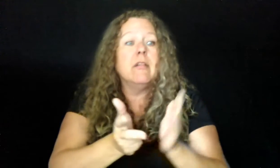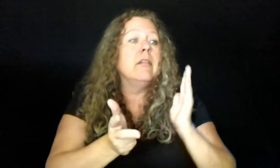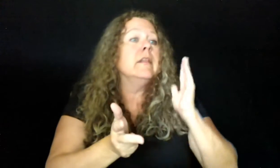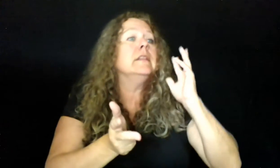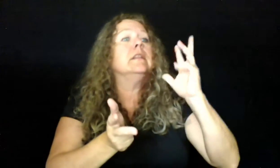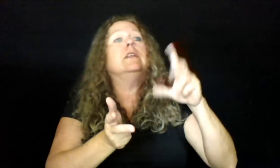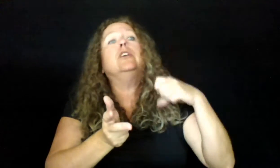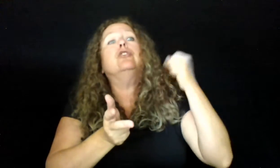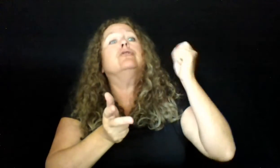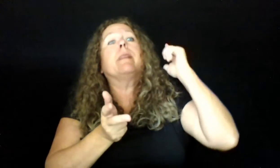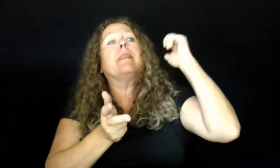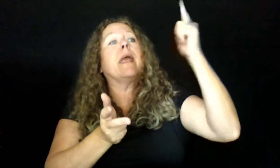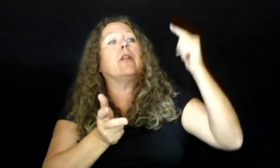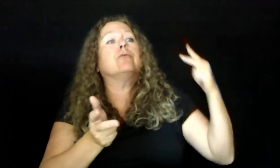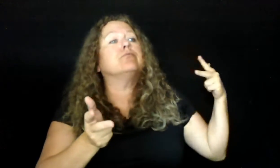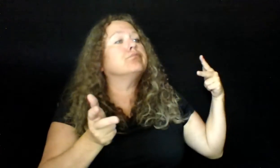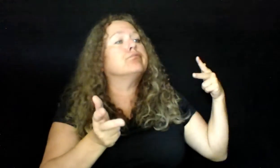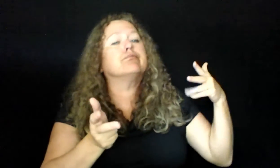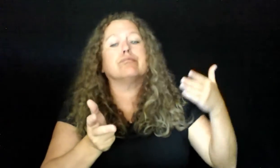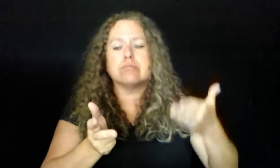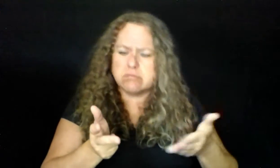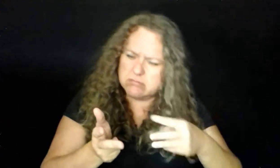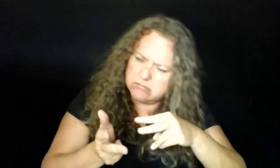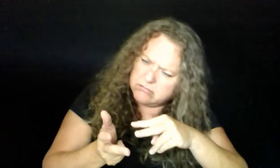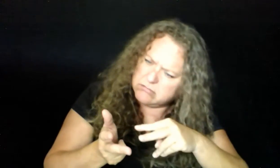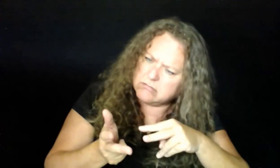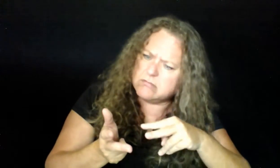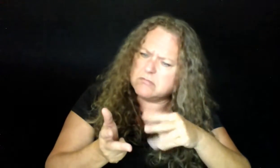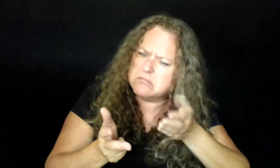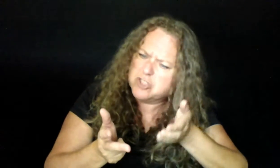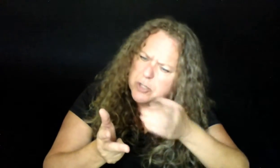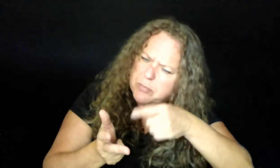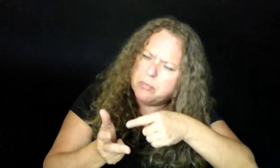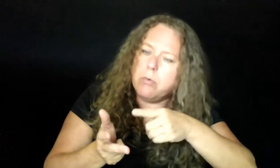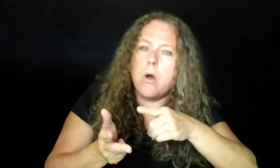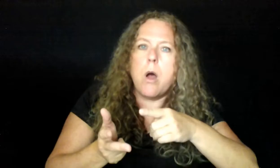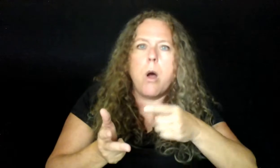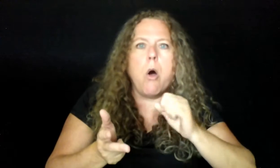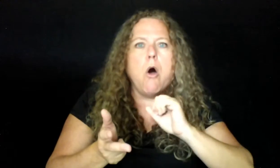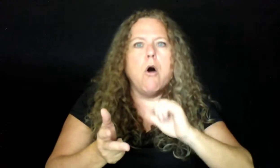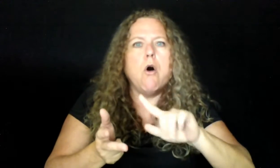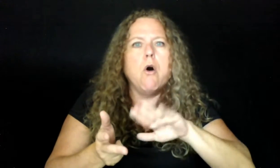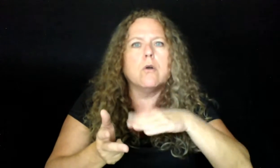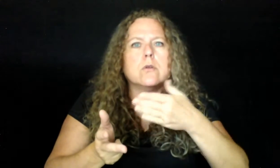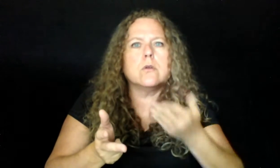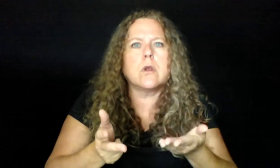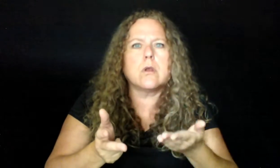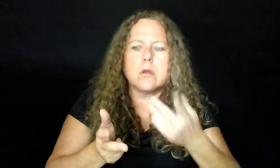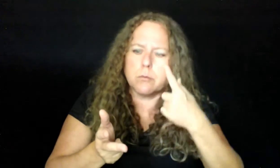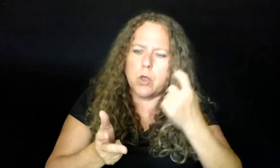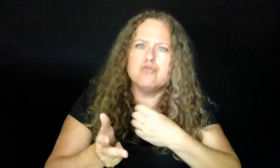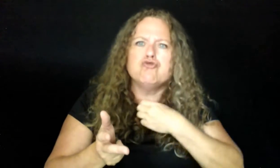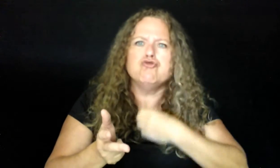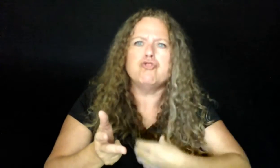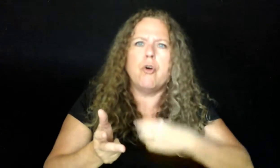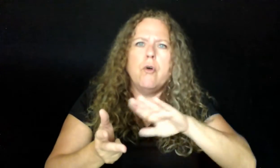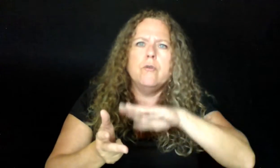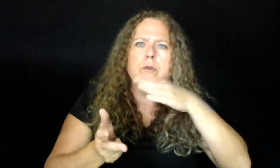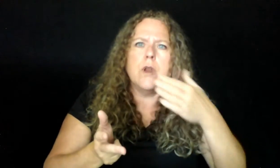distance and realizes that there's not a soul alive on it. And they're just stuck on a sandbar for the rest of their lives. It's a